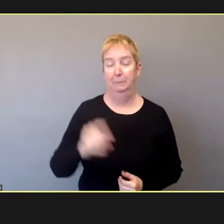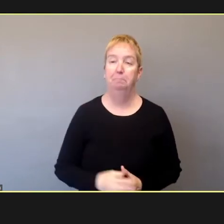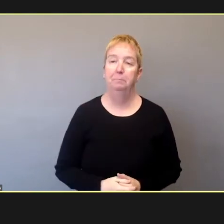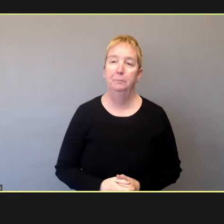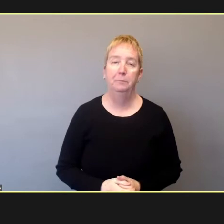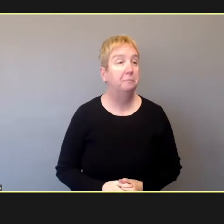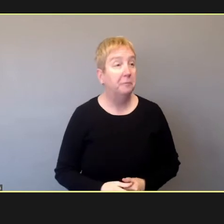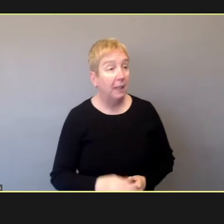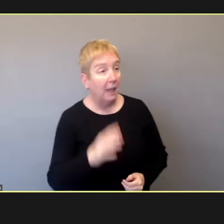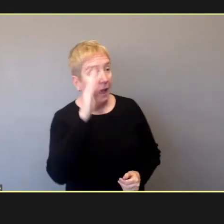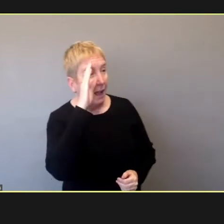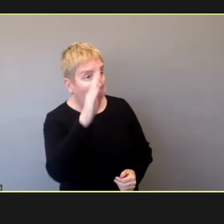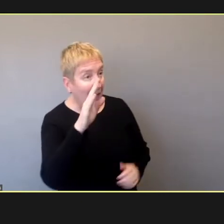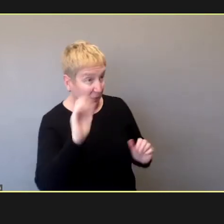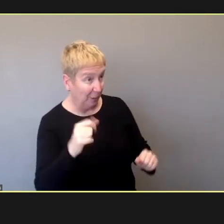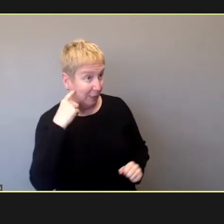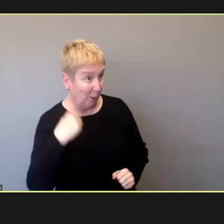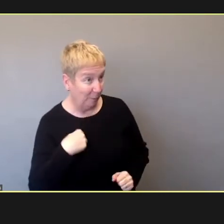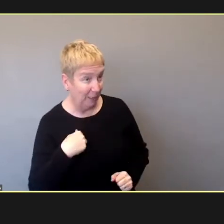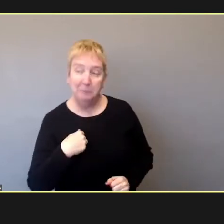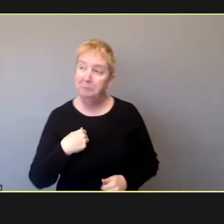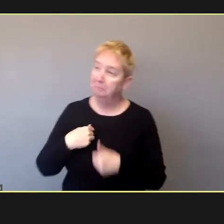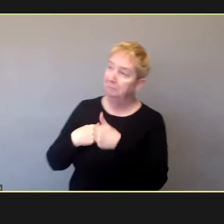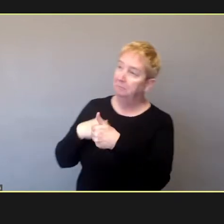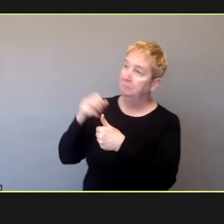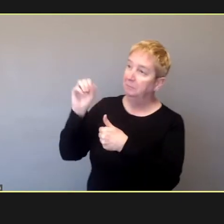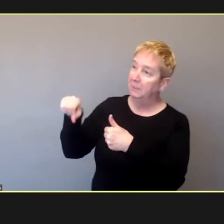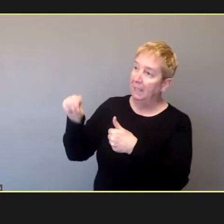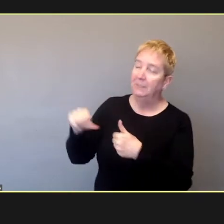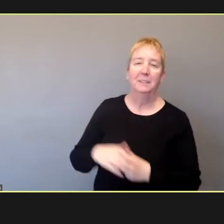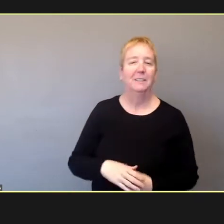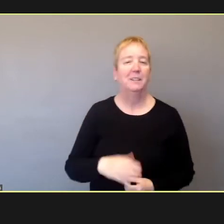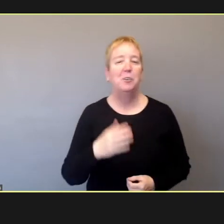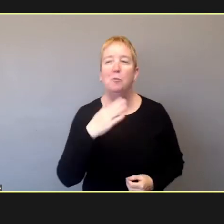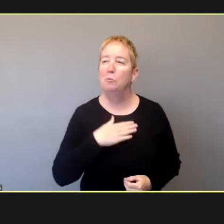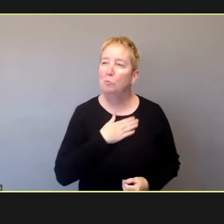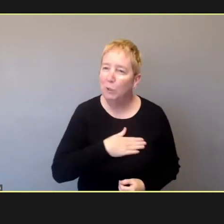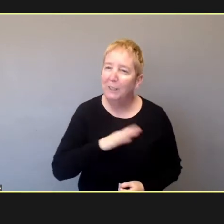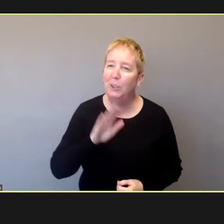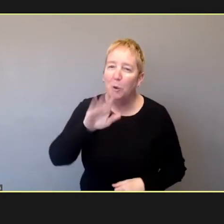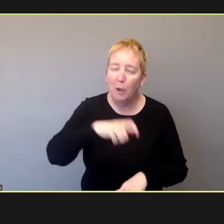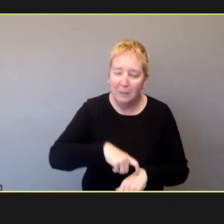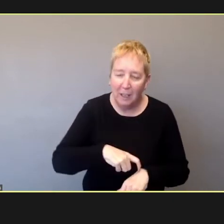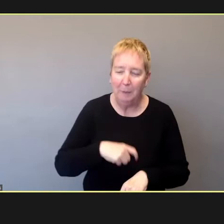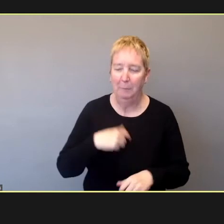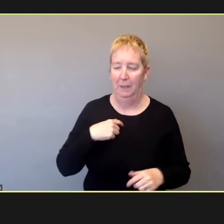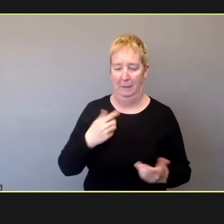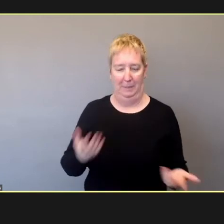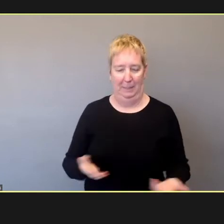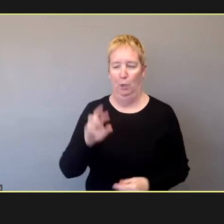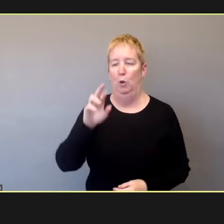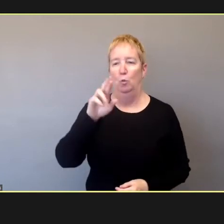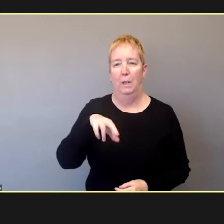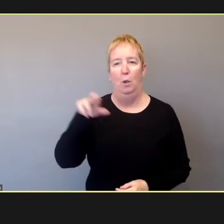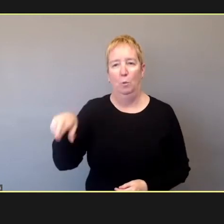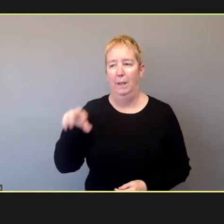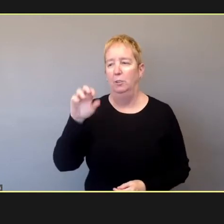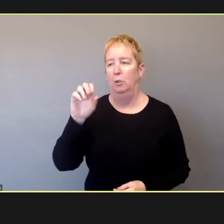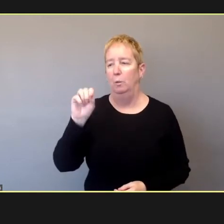Hi, Dr. Grace, can you hear me? Yes. Okay, I appreciate you taking the time, sir. I'm with the Rio Rancho Observer.